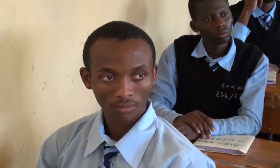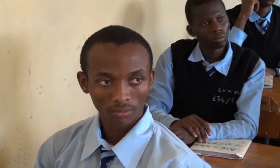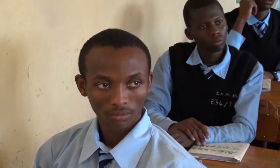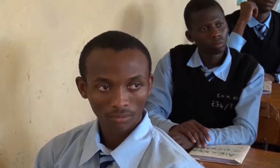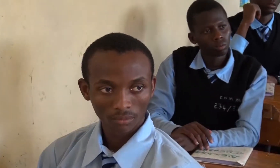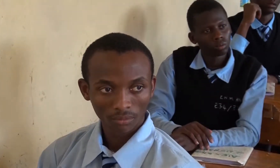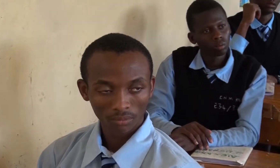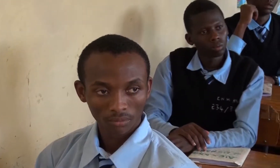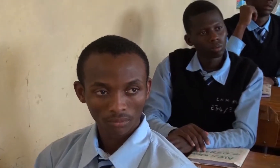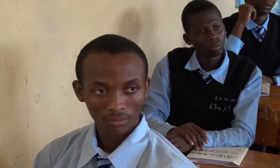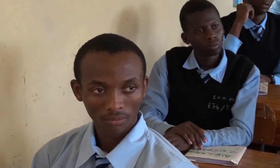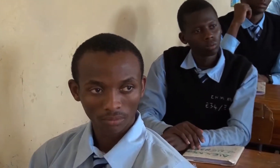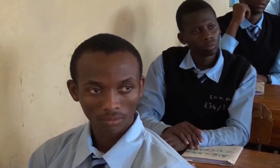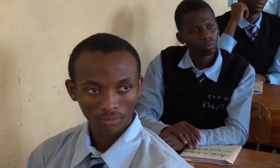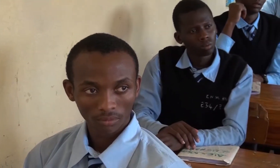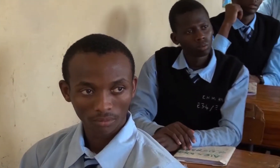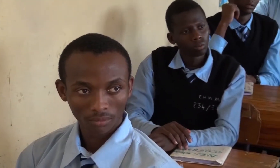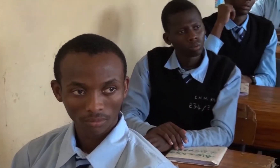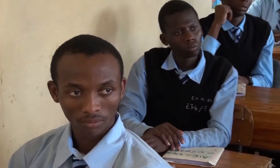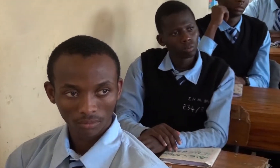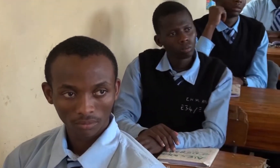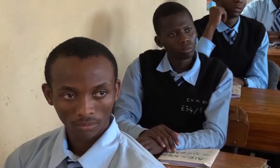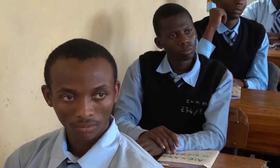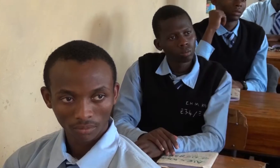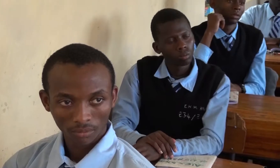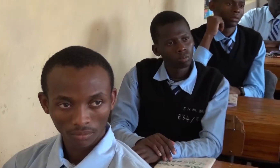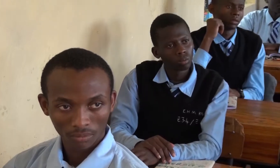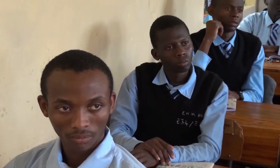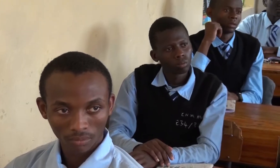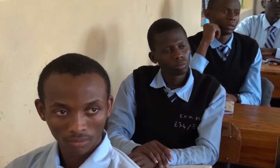now, in group of the main characters, we have these seven.